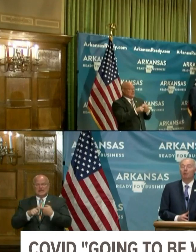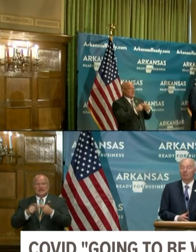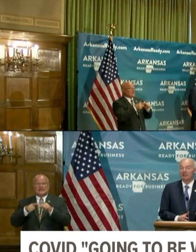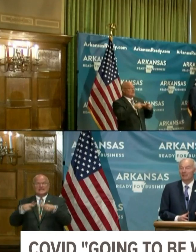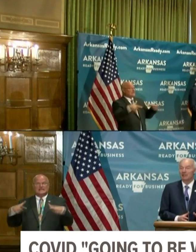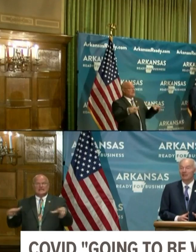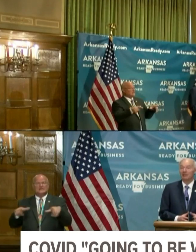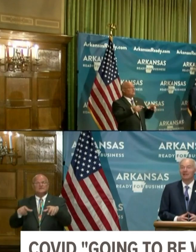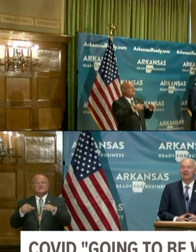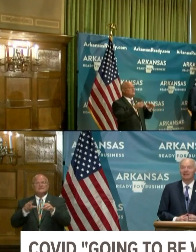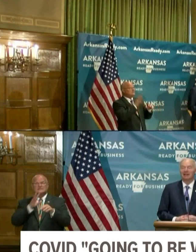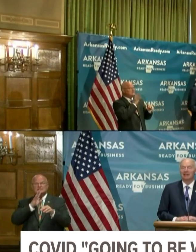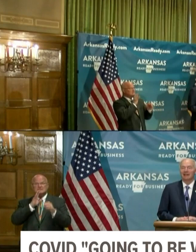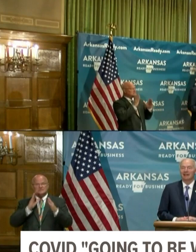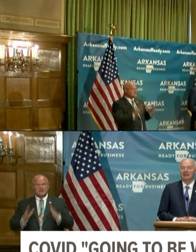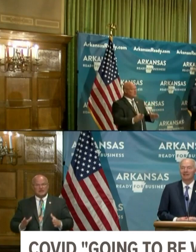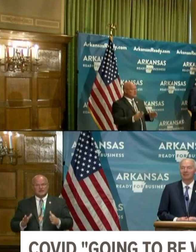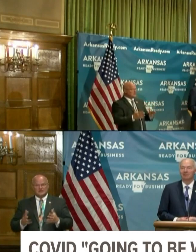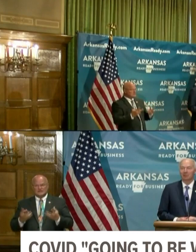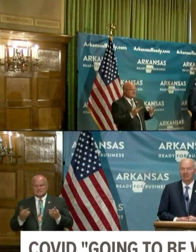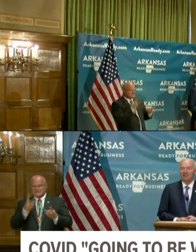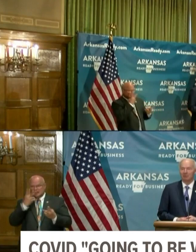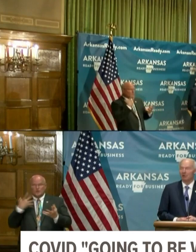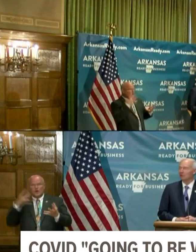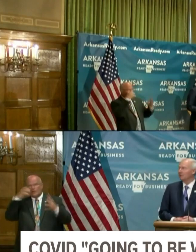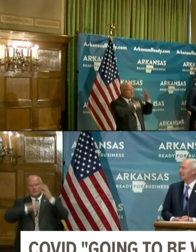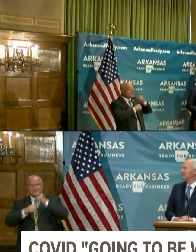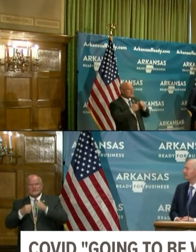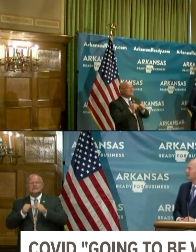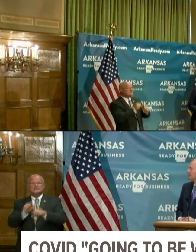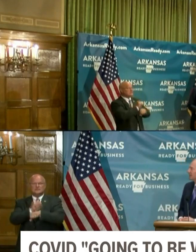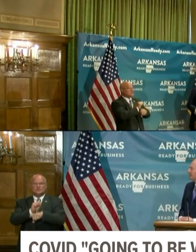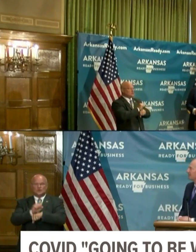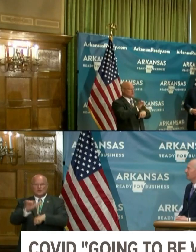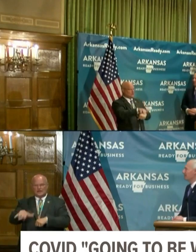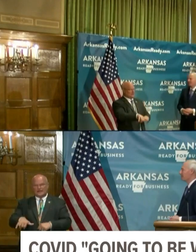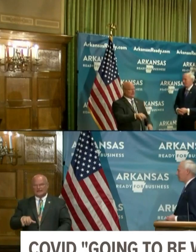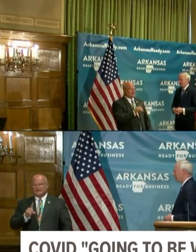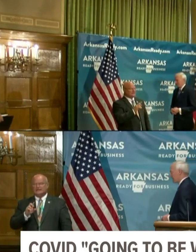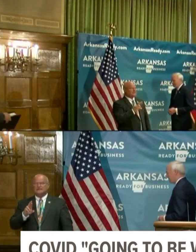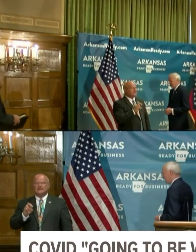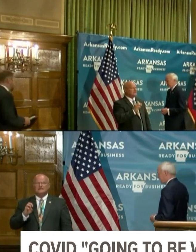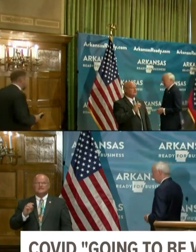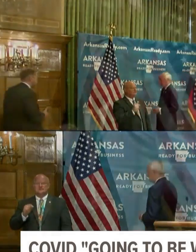see what we're missing here, and we'll continue to work on that. Dr. Smith?